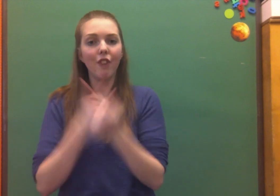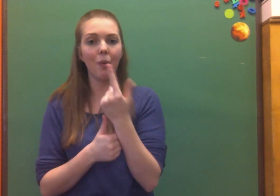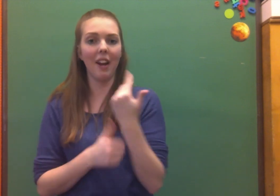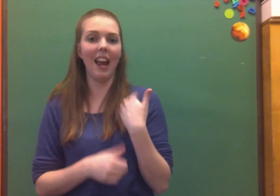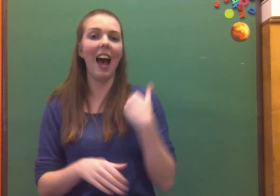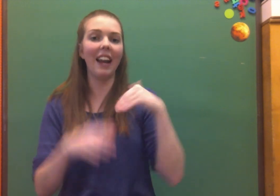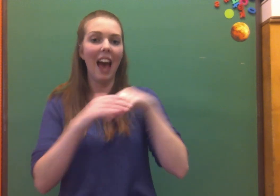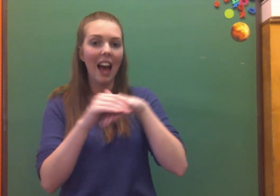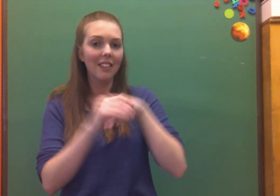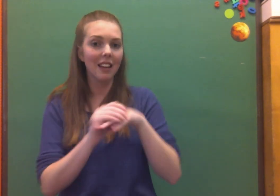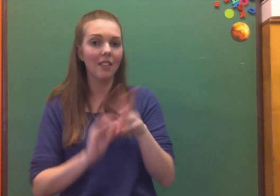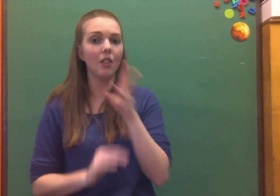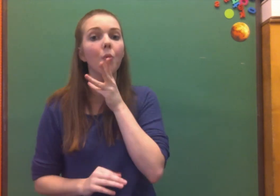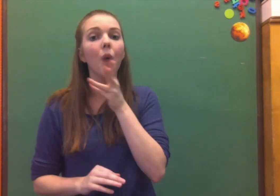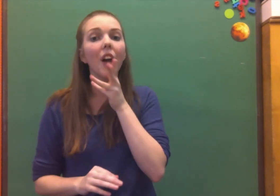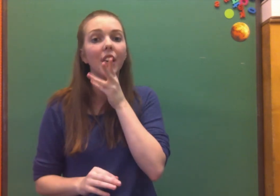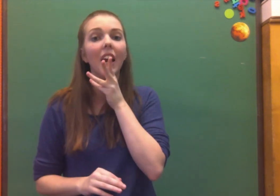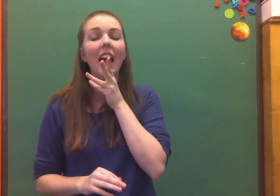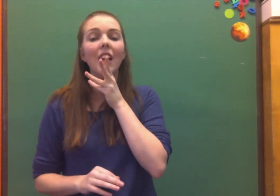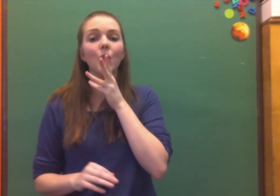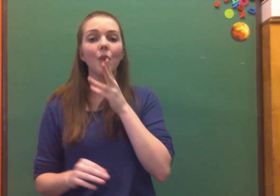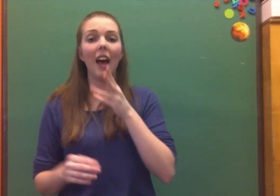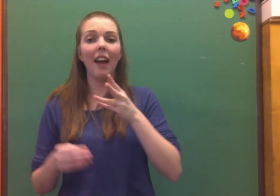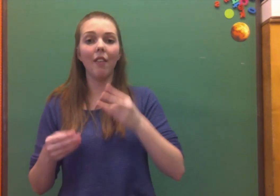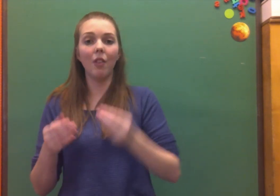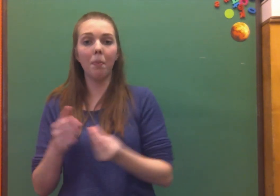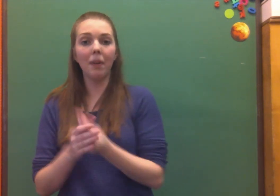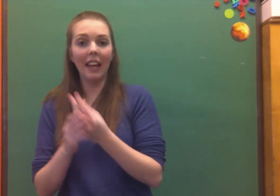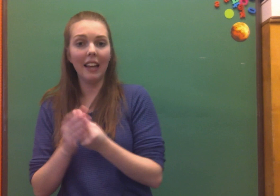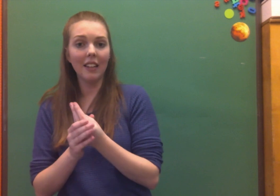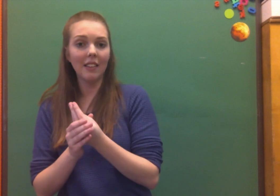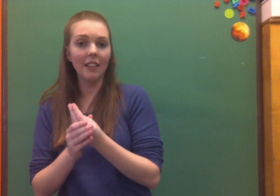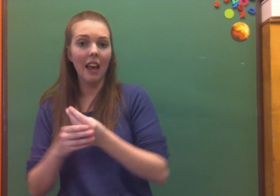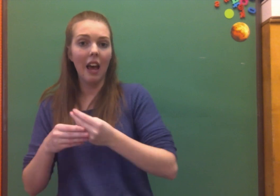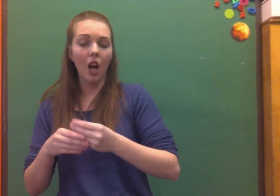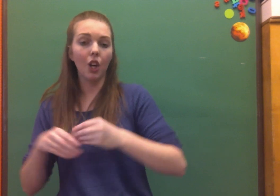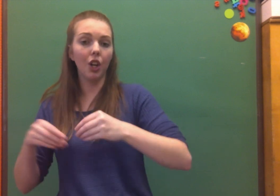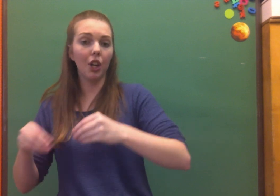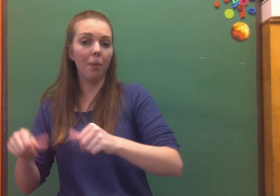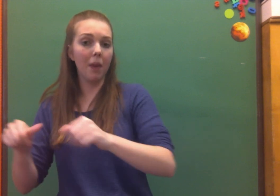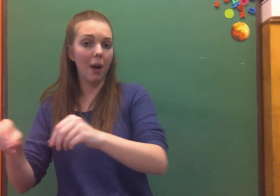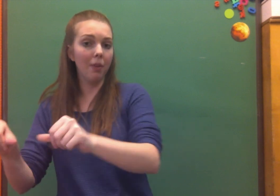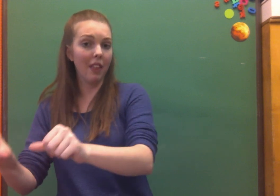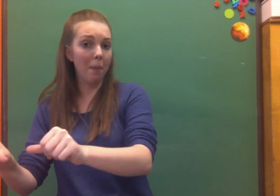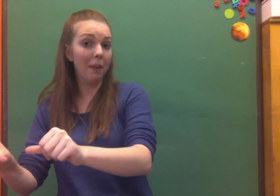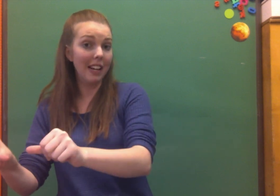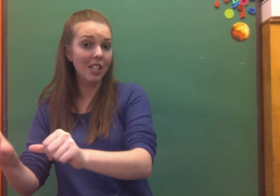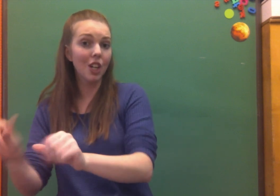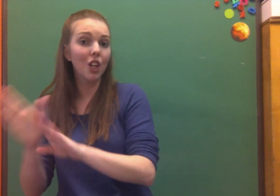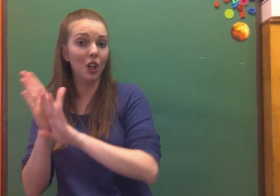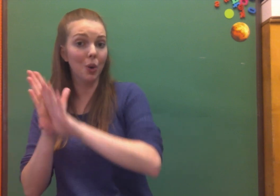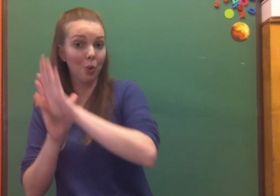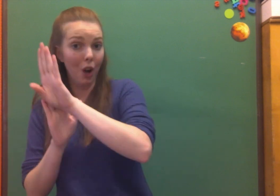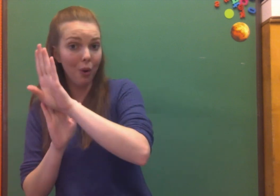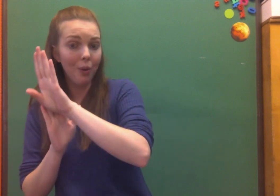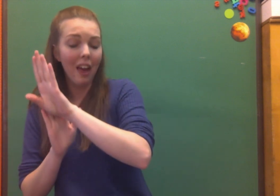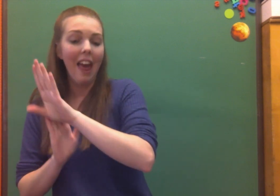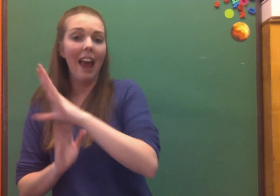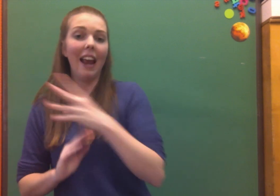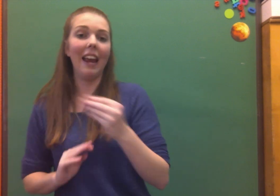everyone had access to water so that the plants that they planted could grow, and